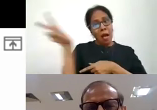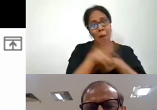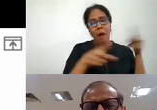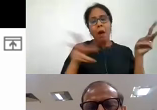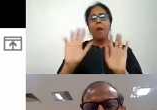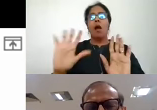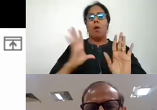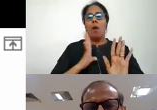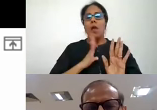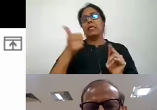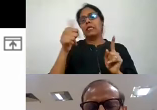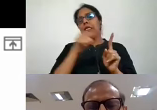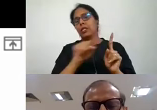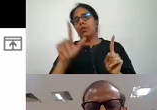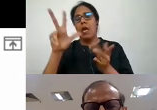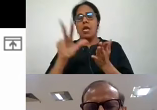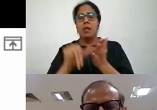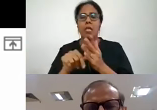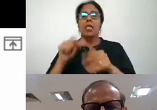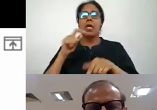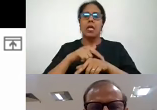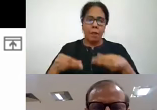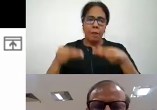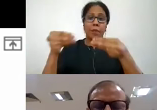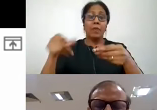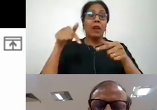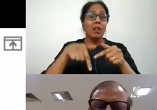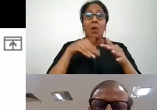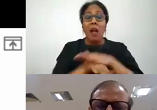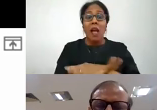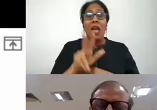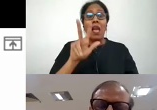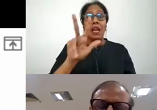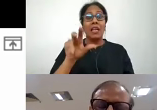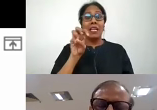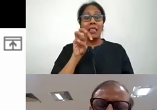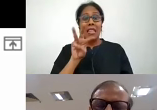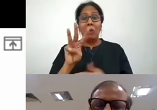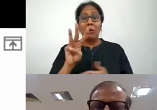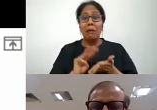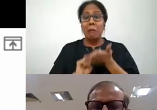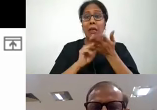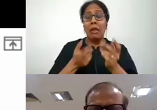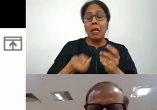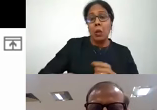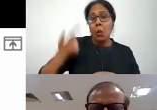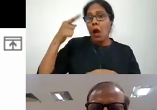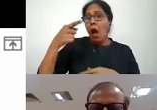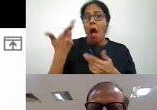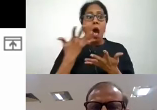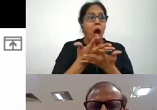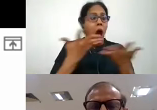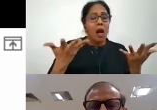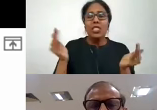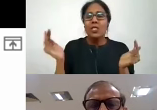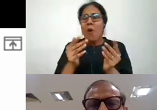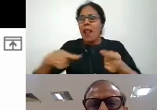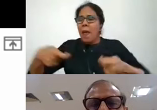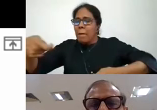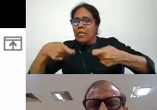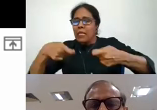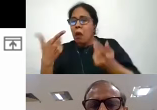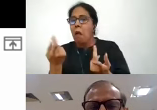if you target, it will require 8,000, 8,000 million rupees. So therefore, there will be lack of access to small entrepreneurs. There could